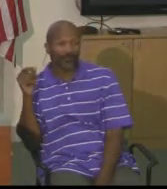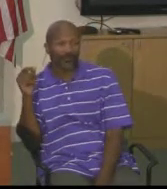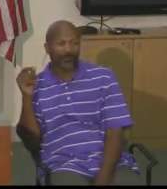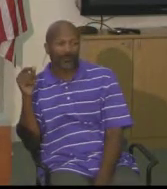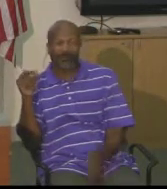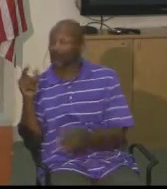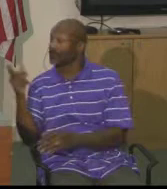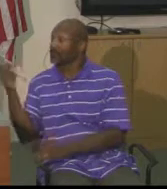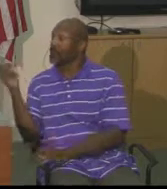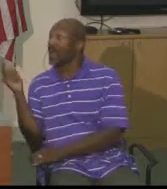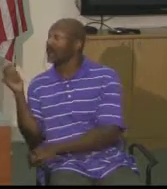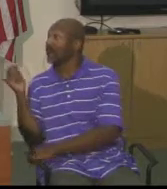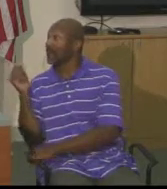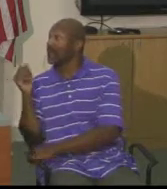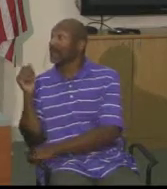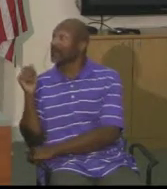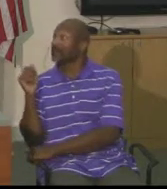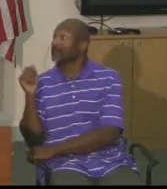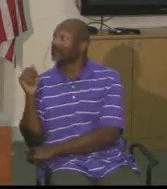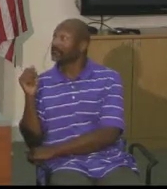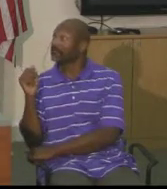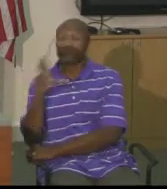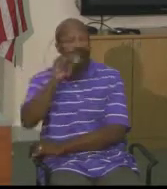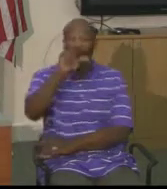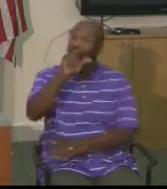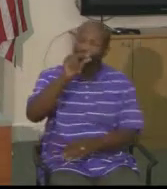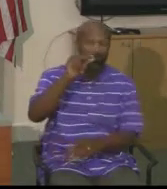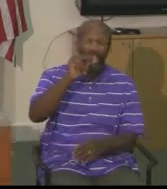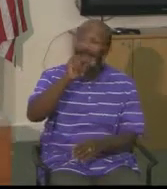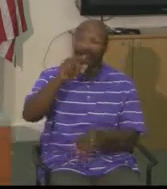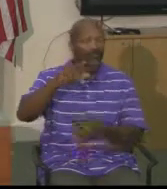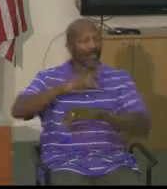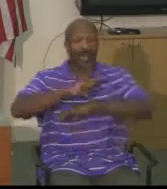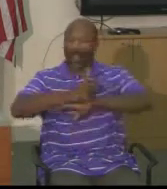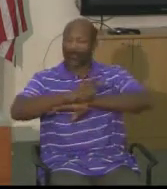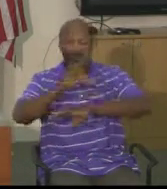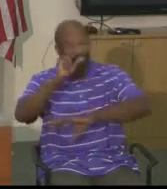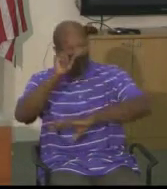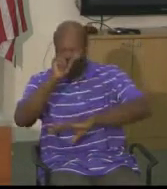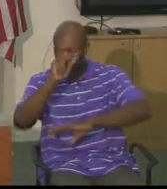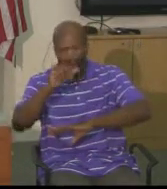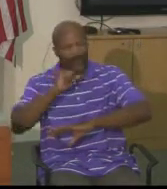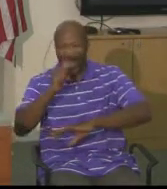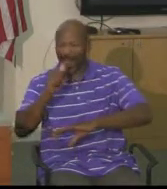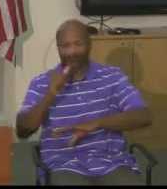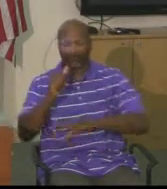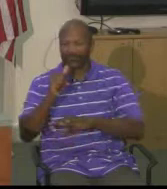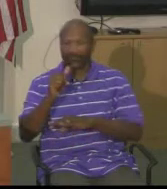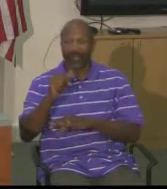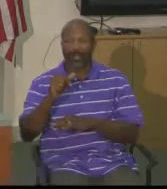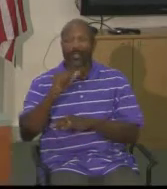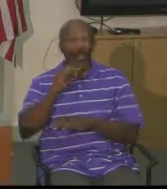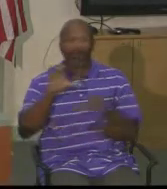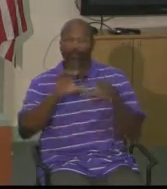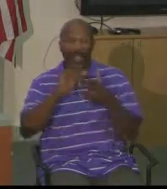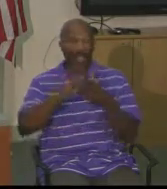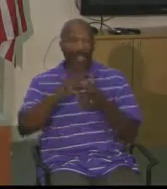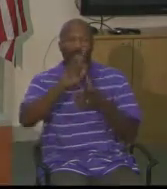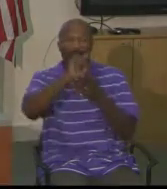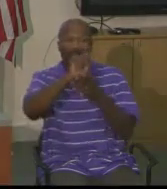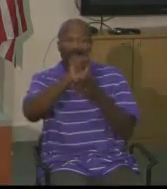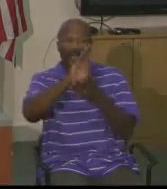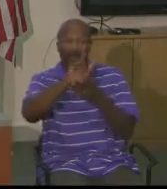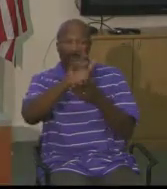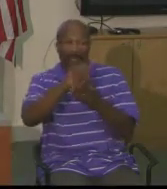You will probably see a lot of these. Not for laptops. We're not doing laptops, and we're not going to be doing tablets in this